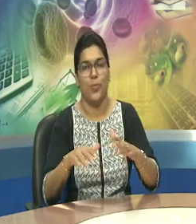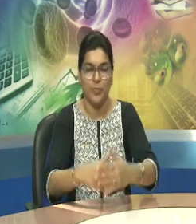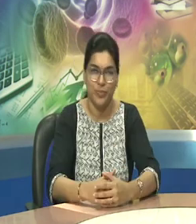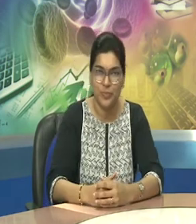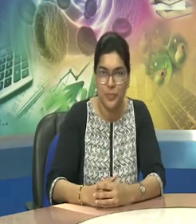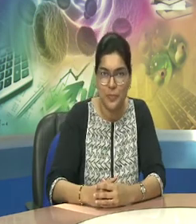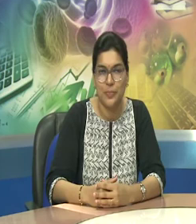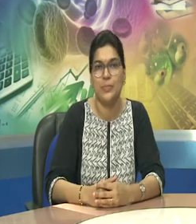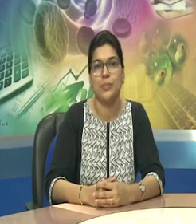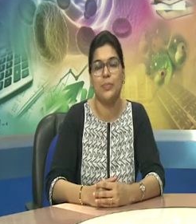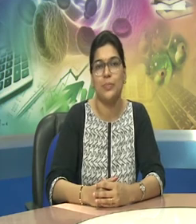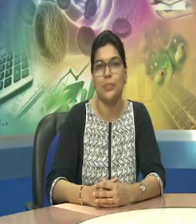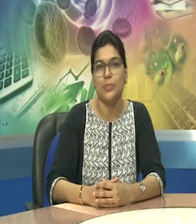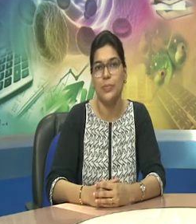It is allowed for all.